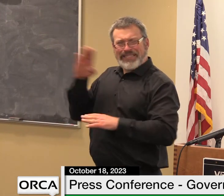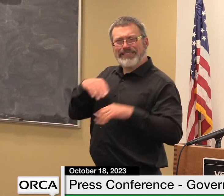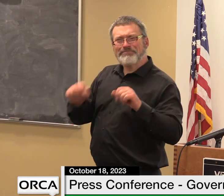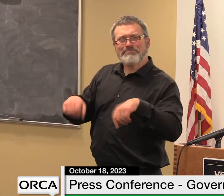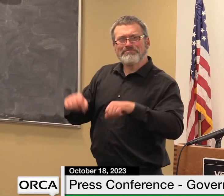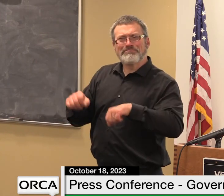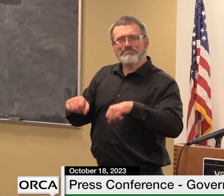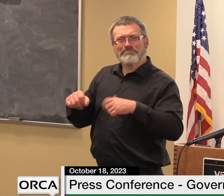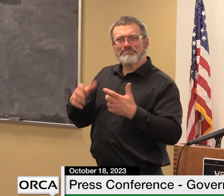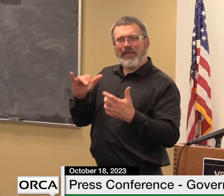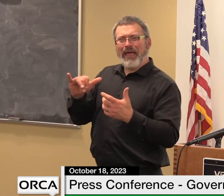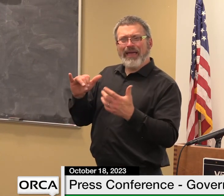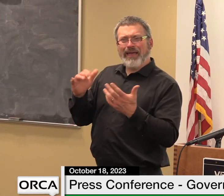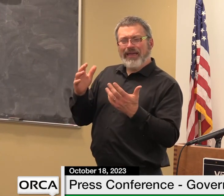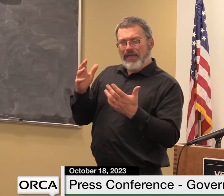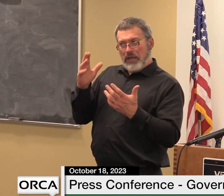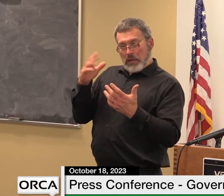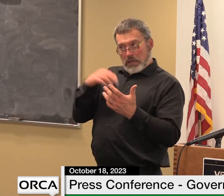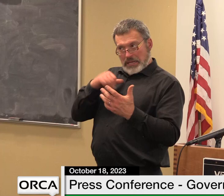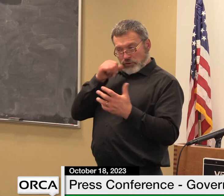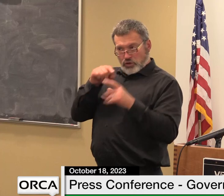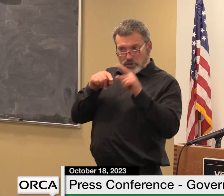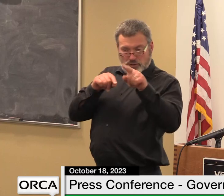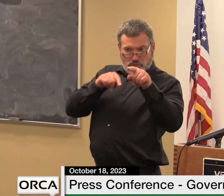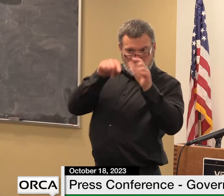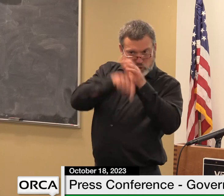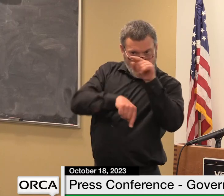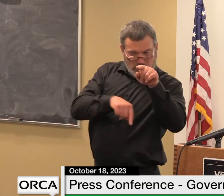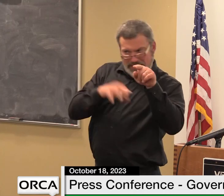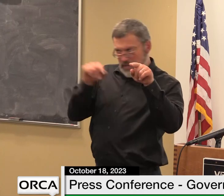not. I'll have the commissioner